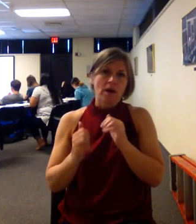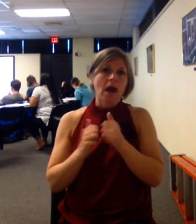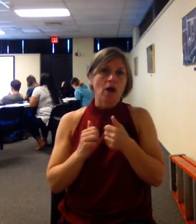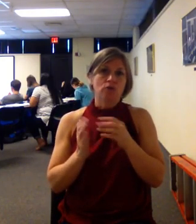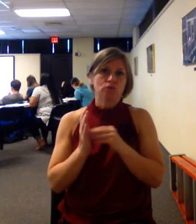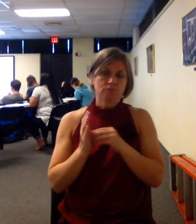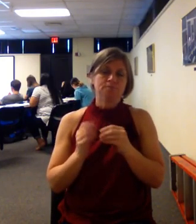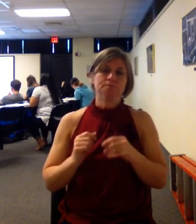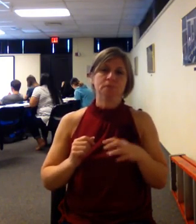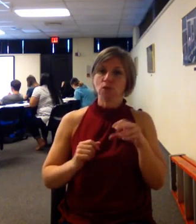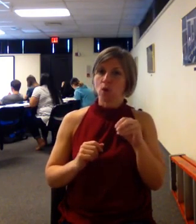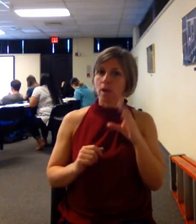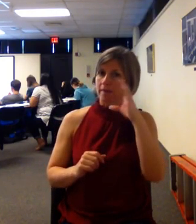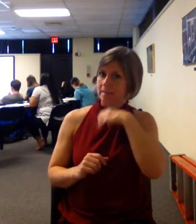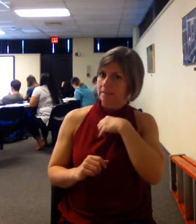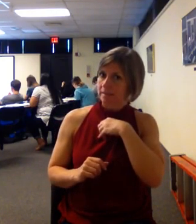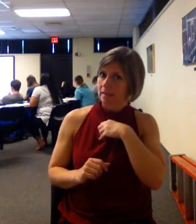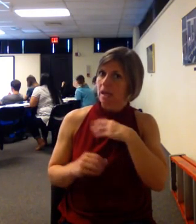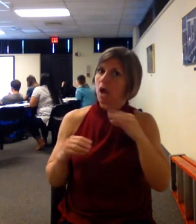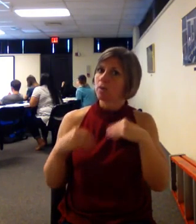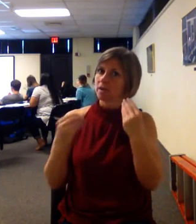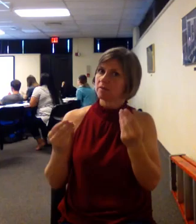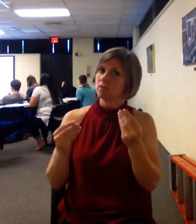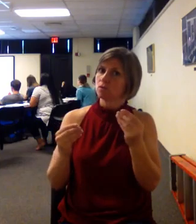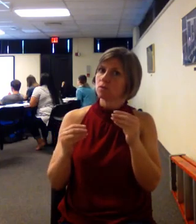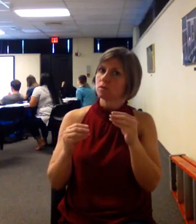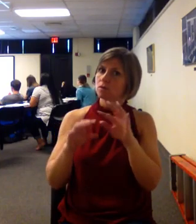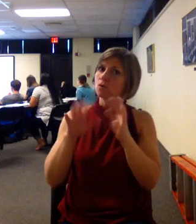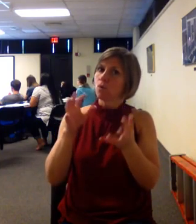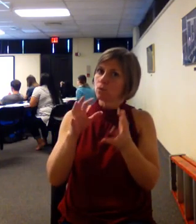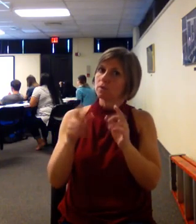So my guess is I would give you the total you have invested.